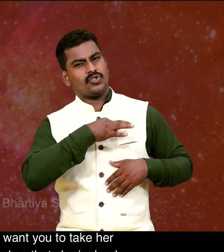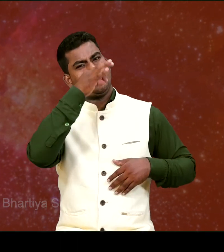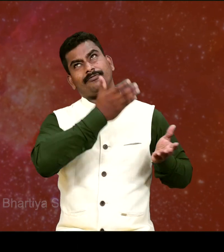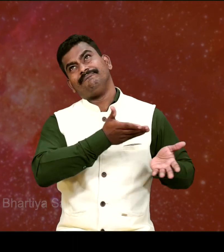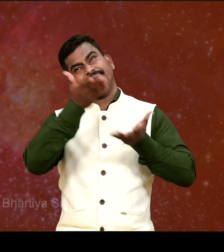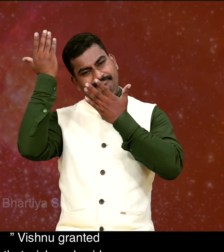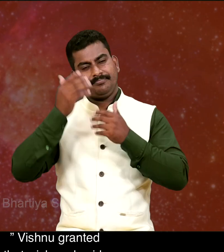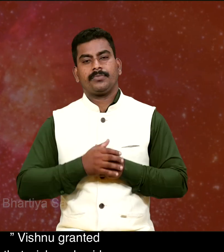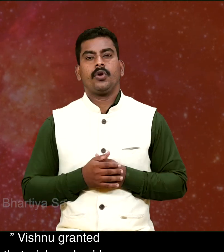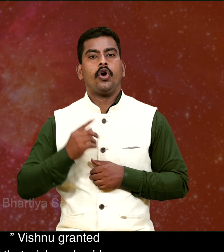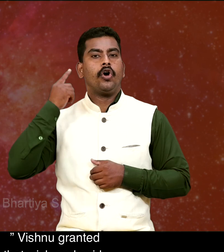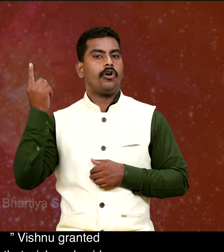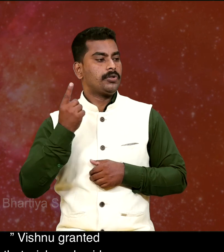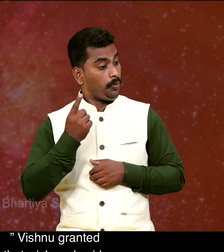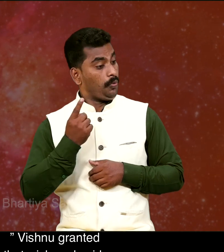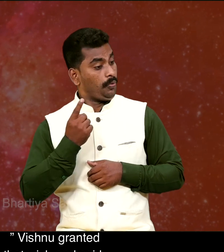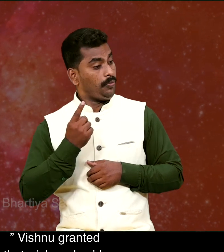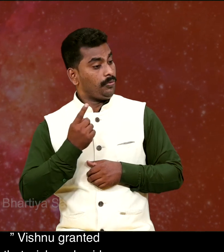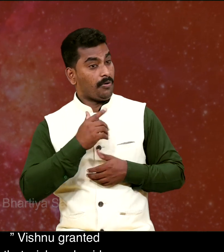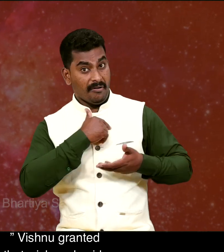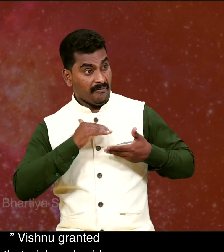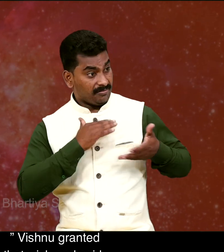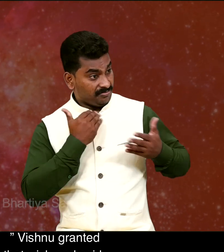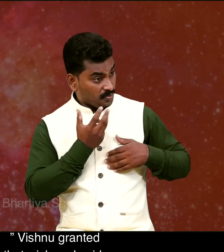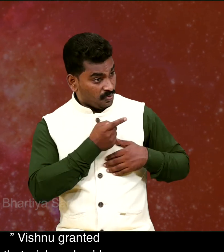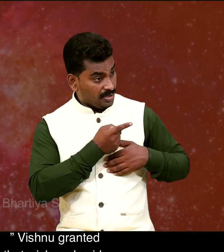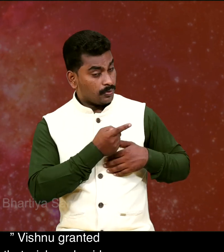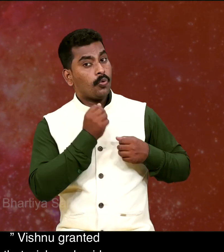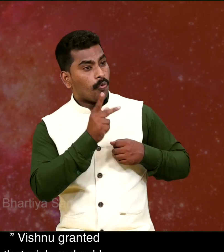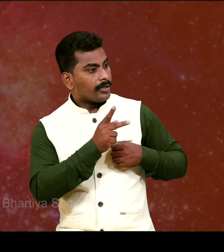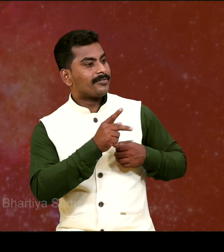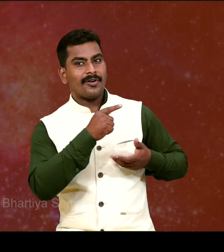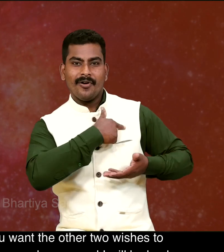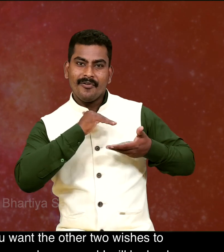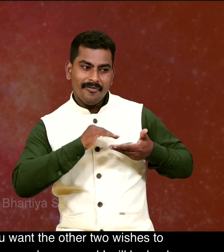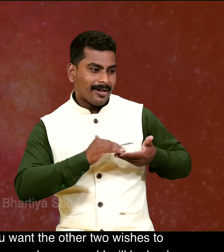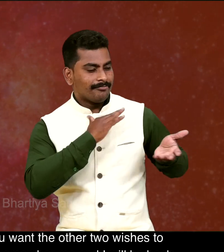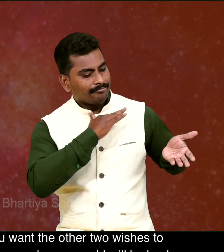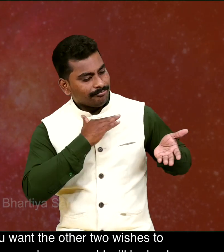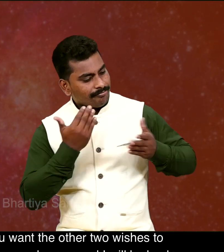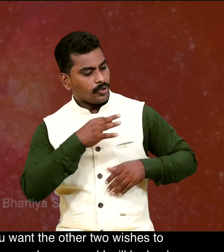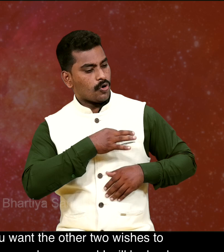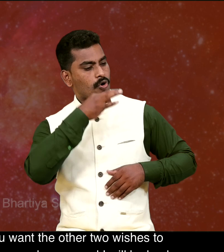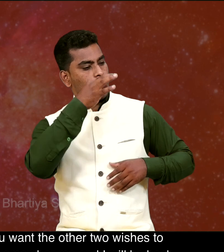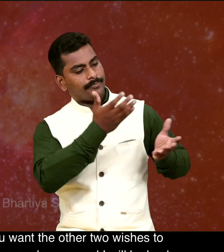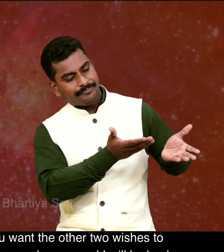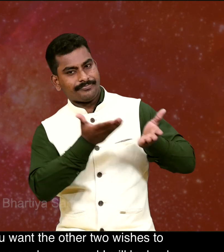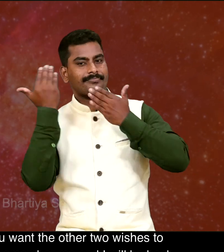Vishnu granted that wish and said, "When you want the other 2 wishes to be granted, remember